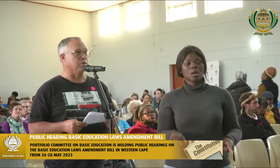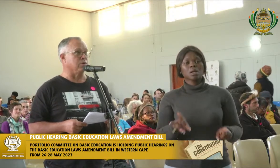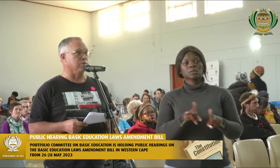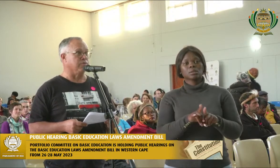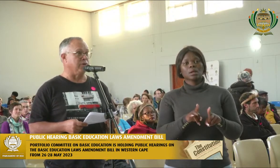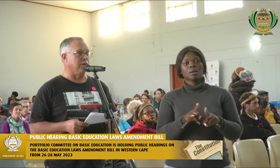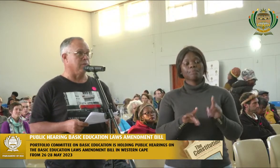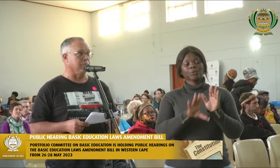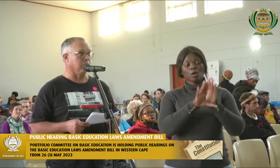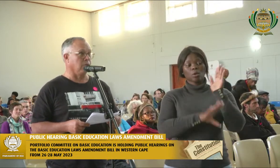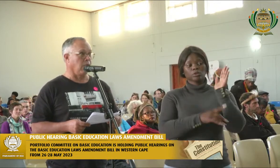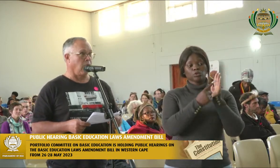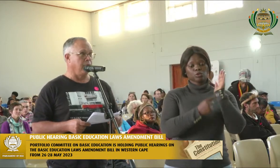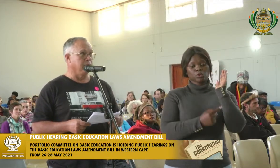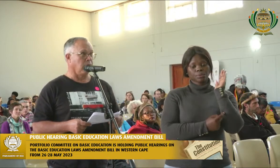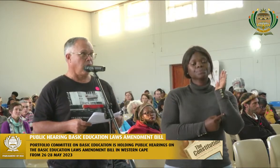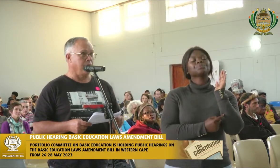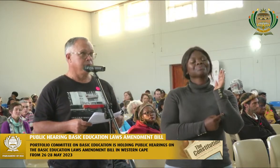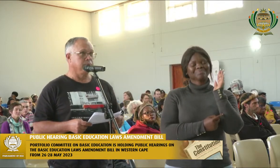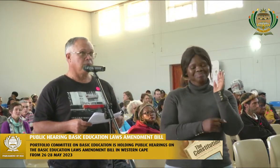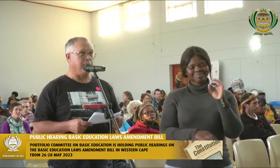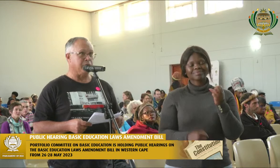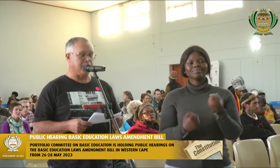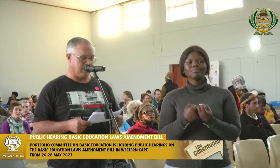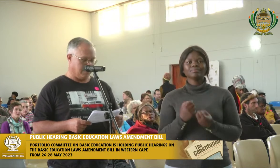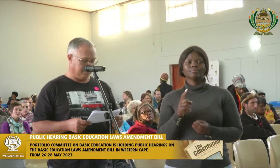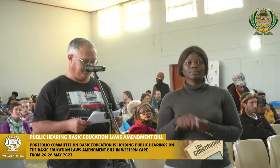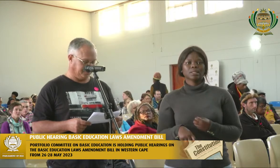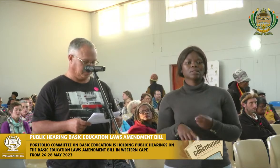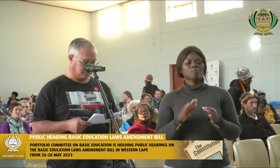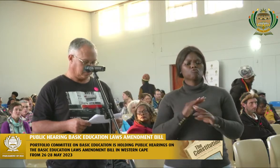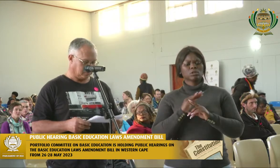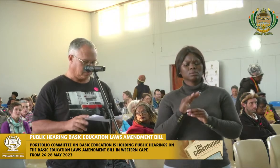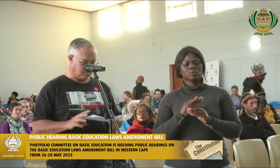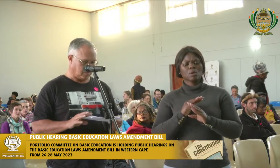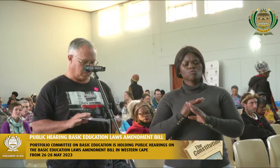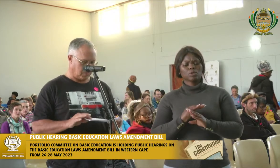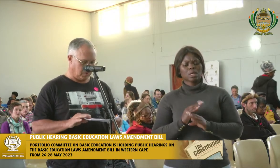the Constitution to feed them and protect them.